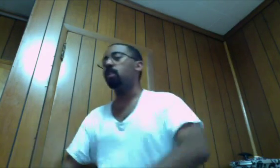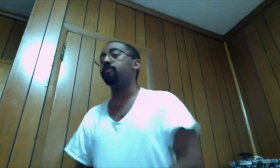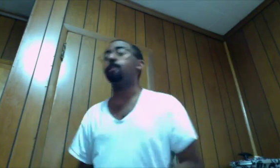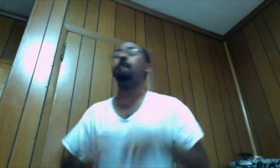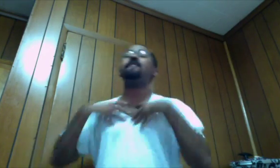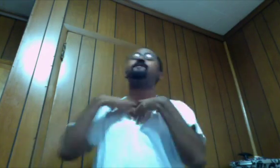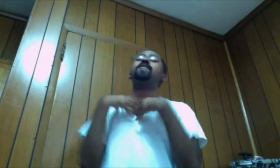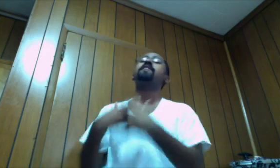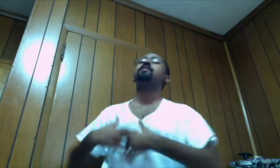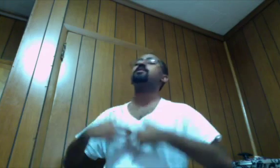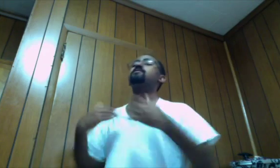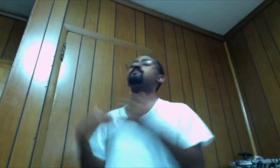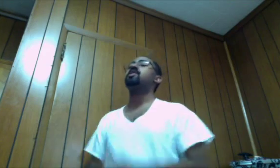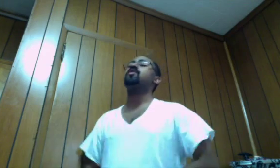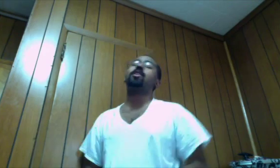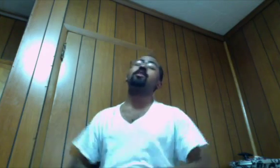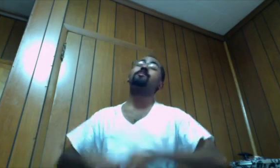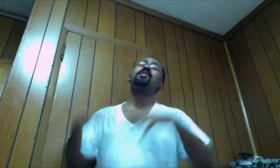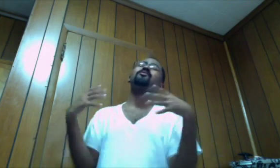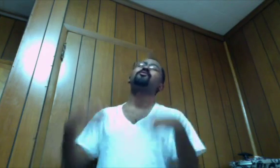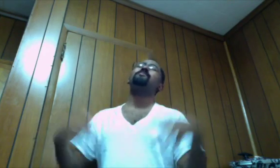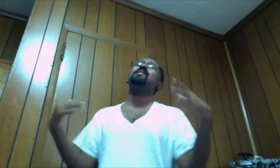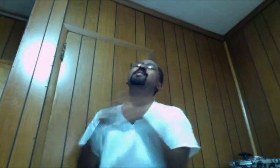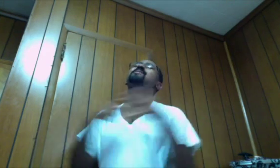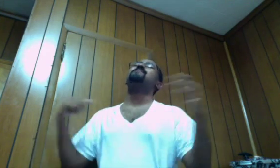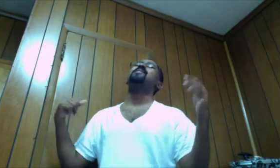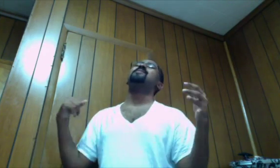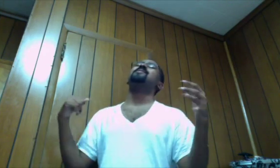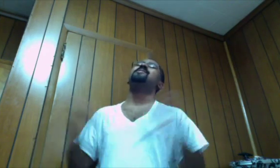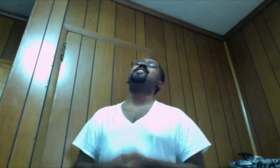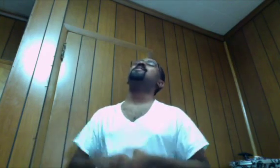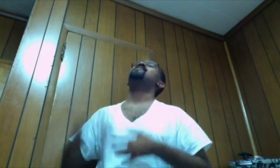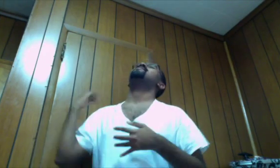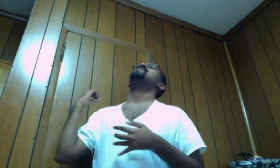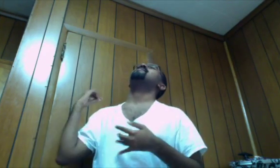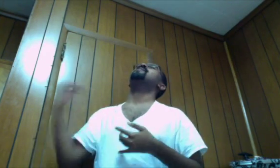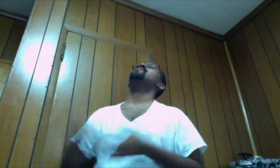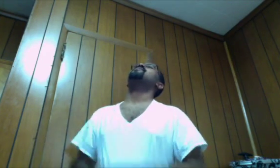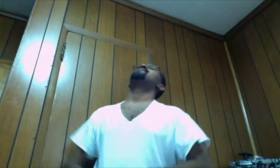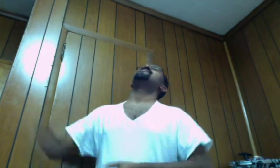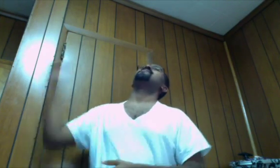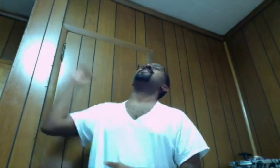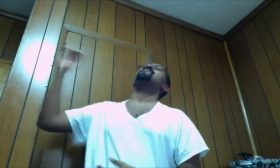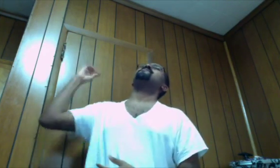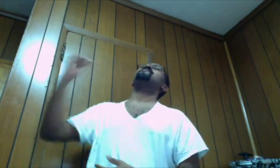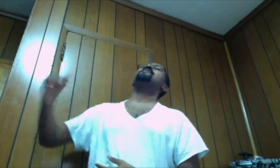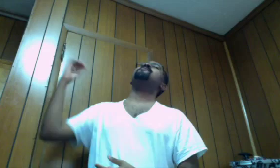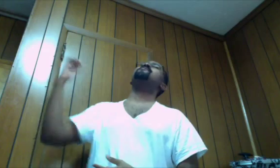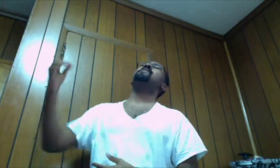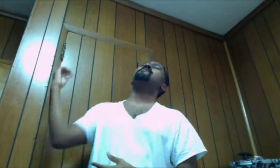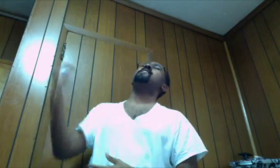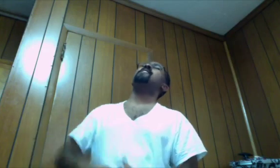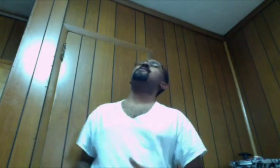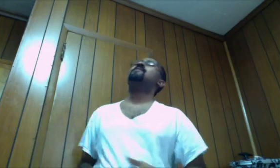of them. My favorite is the red trailer because RWBY is my shit. Yo, that little Red Riding Hood